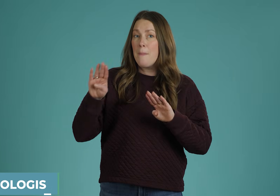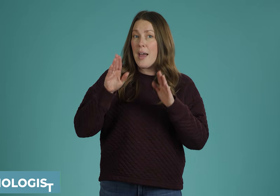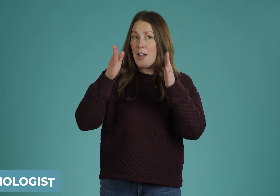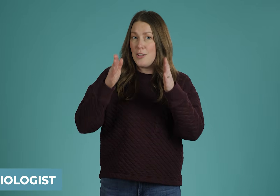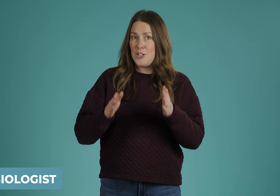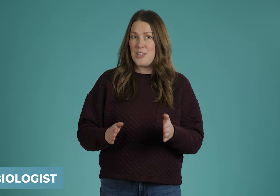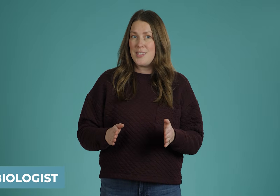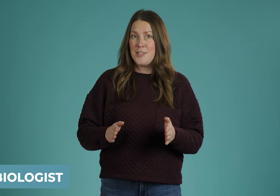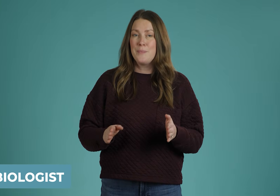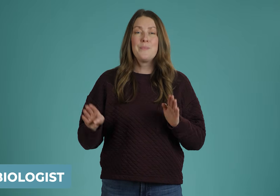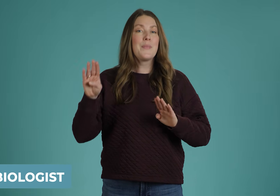Biologist,